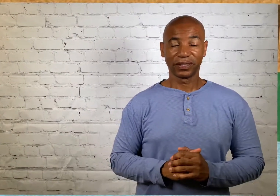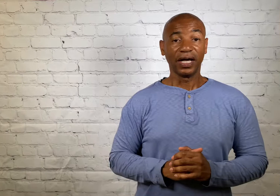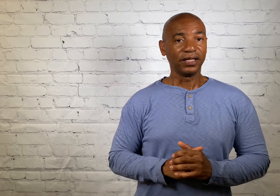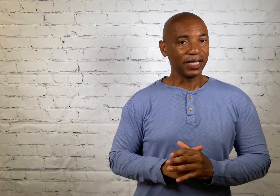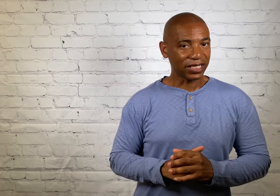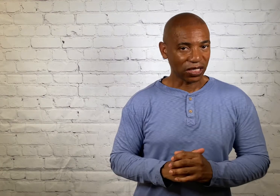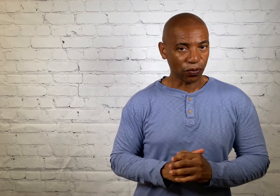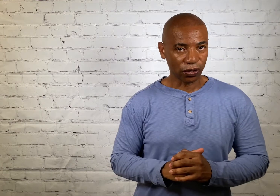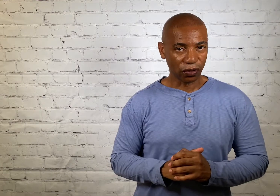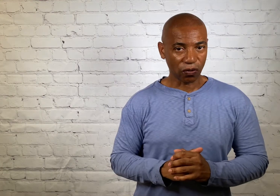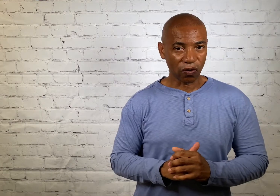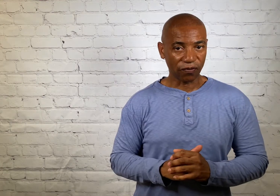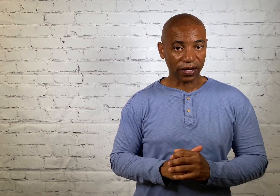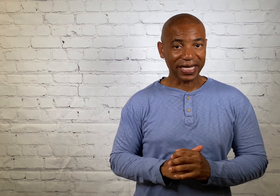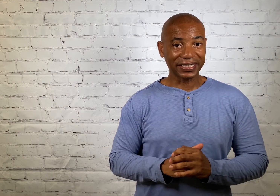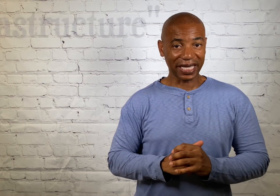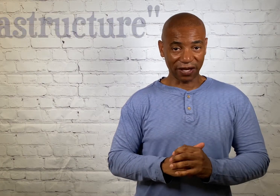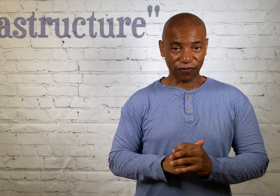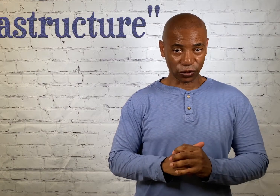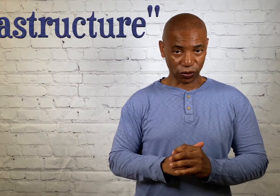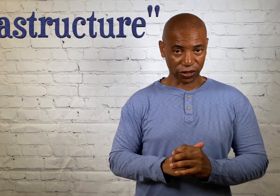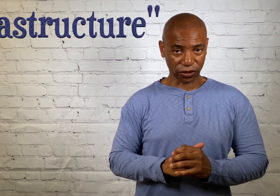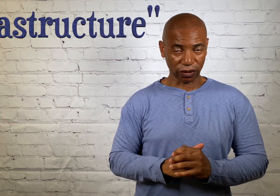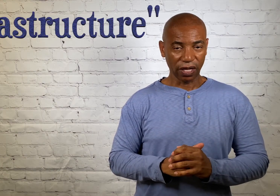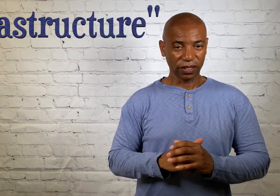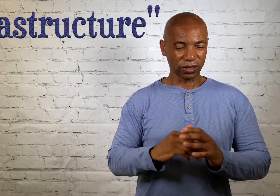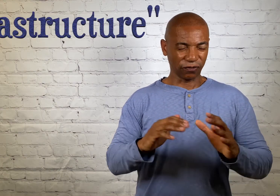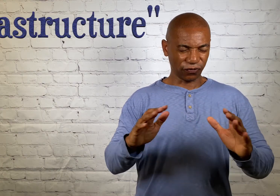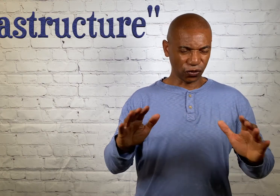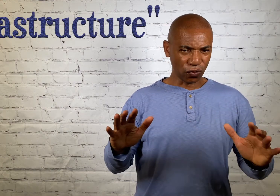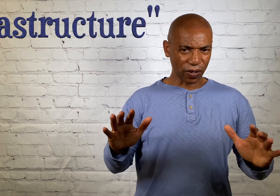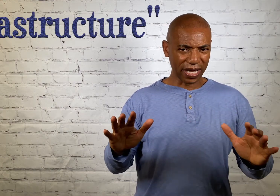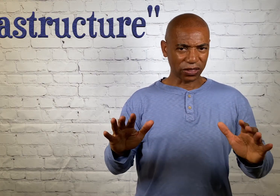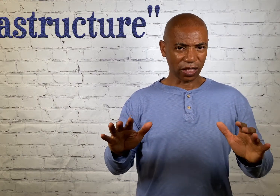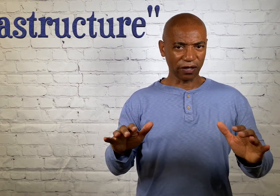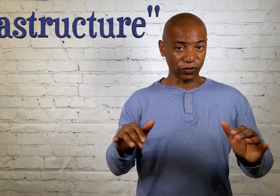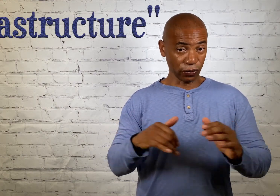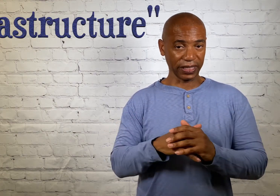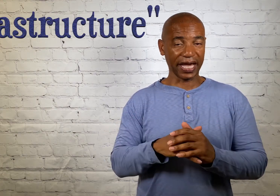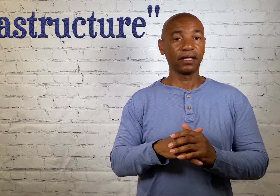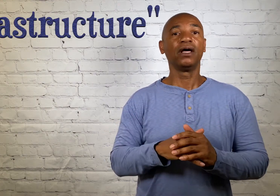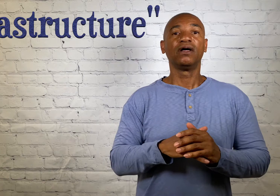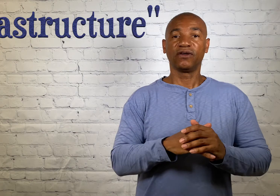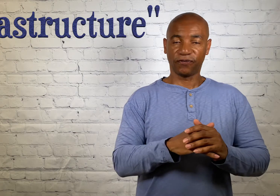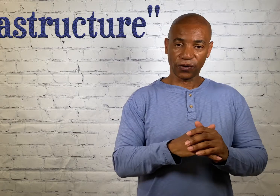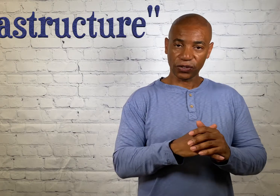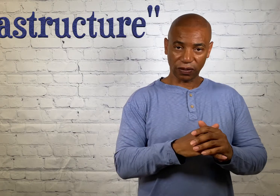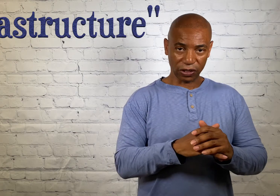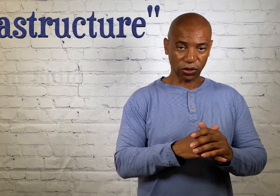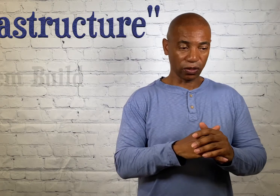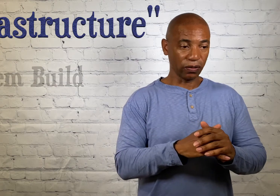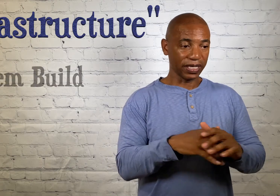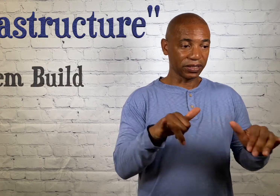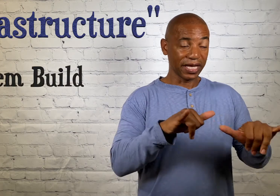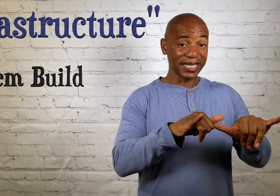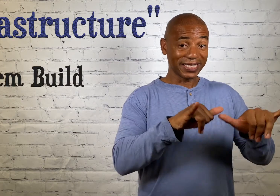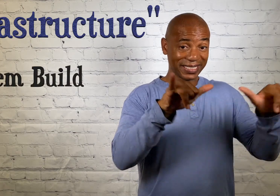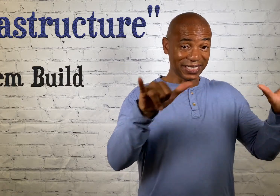The next sign we're going to go over is infrastructure. There's a few ways of doing that. The first, let me show you, is